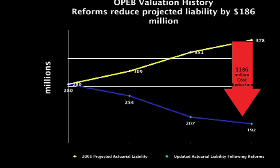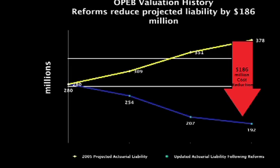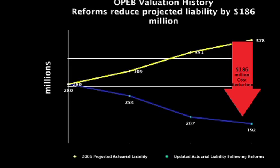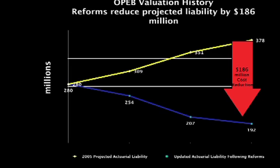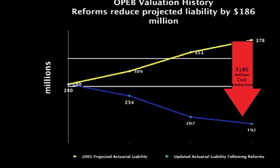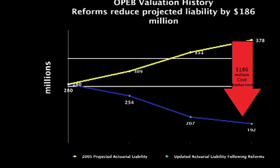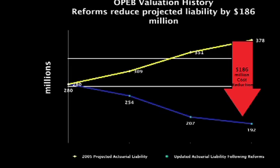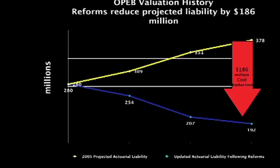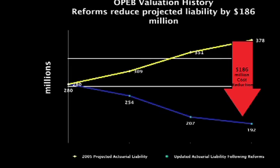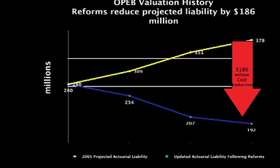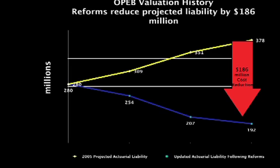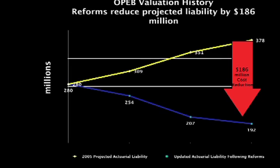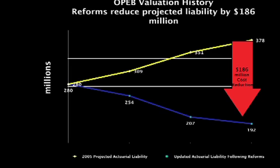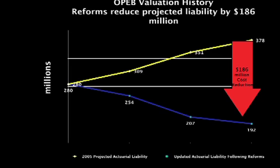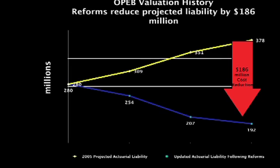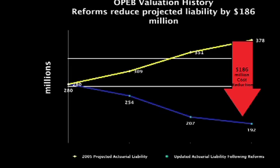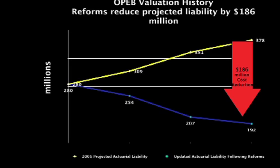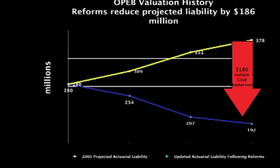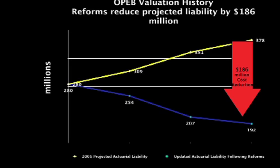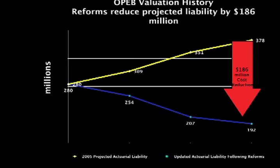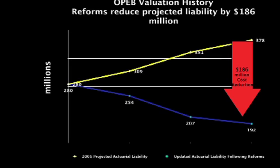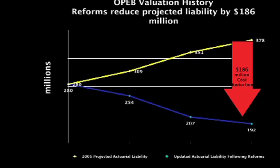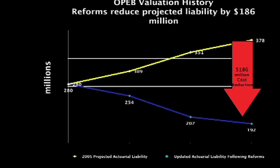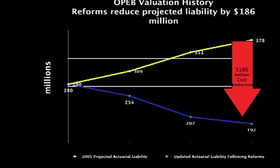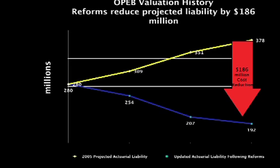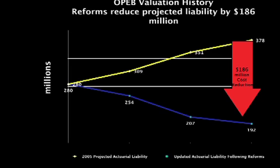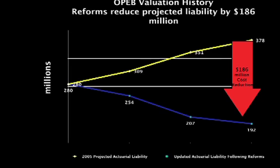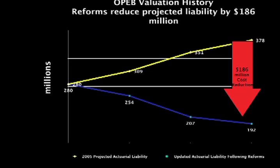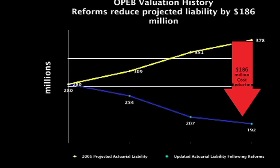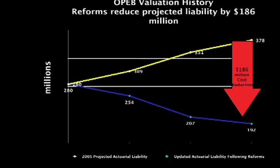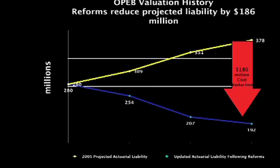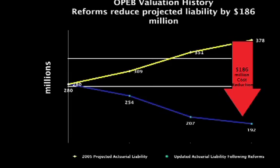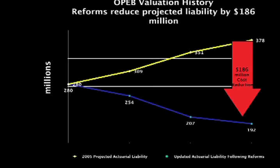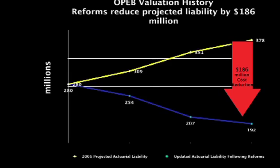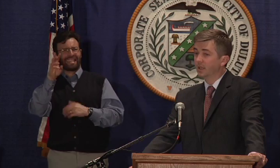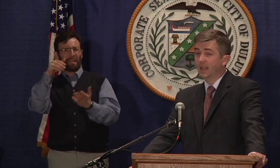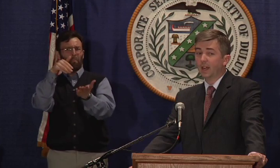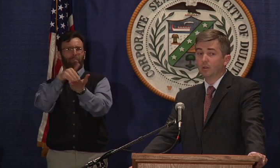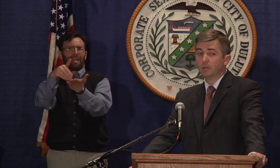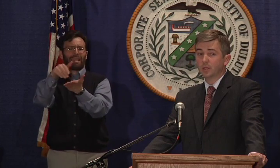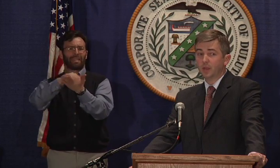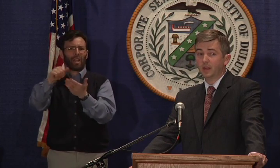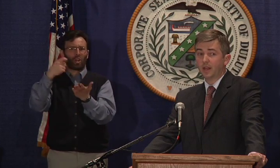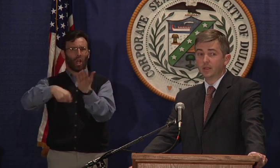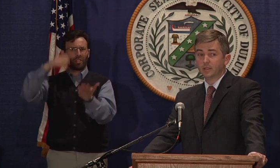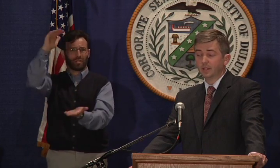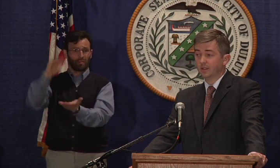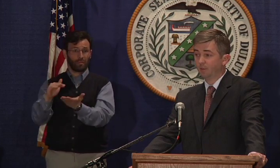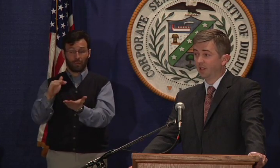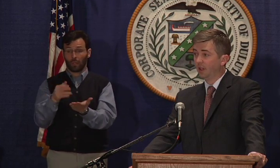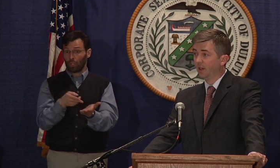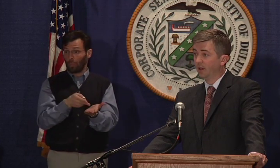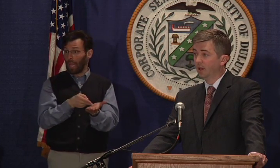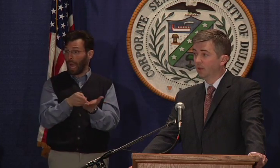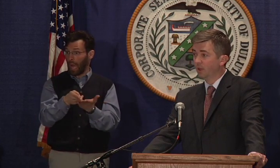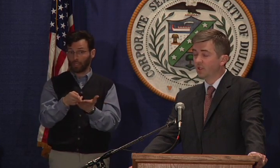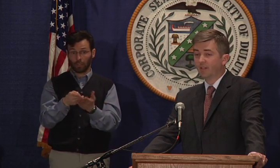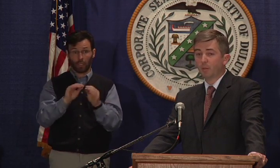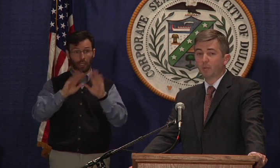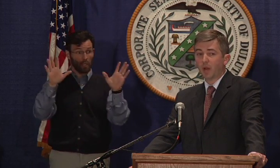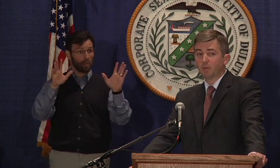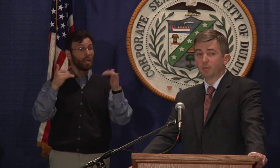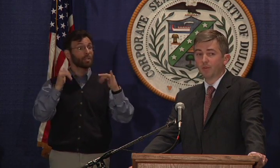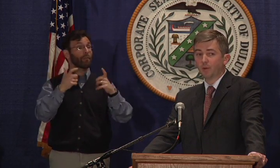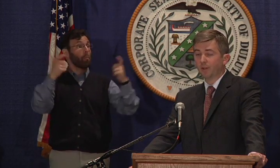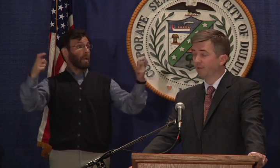today. That's a $186 million cost reduction in our unfunded liability. Now, to be honest and to be clear, we still